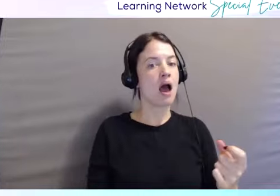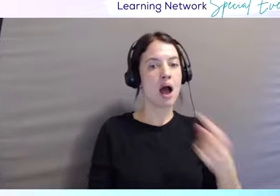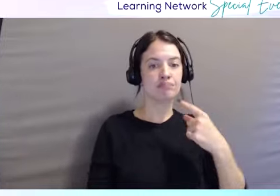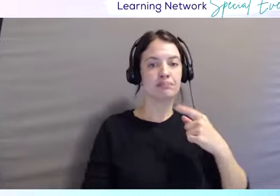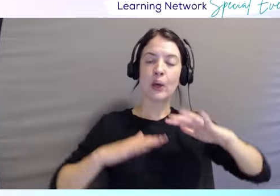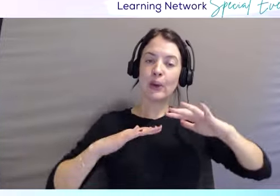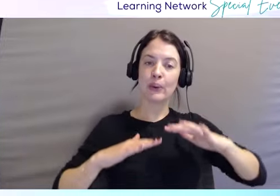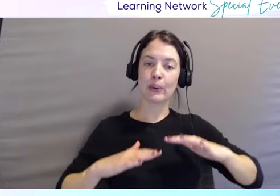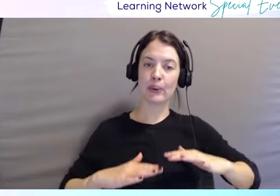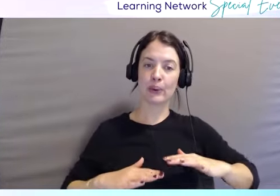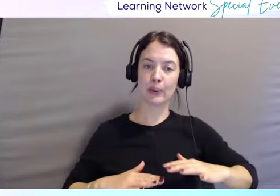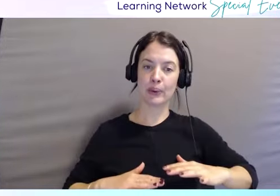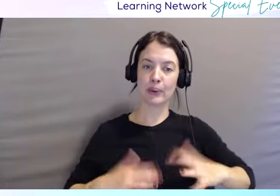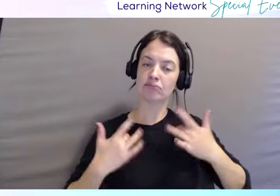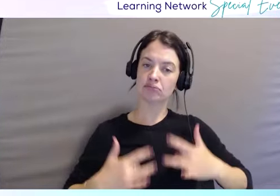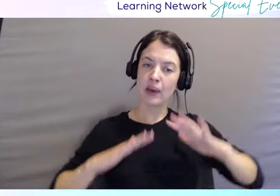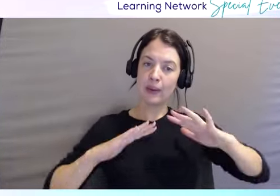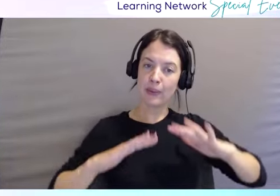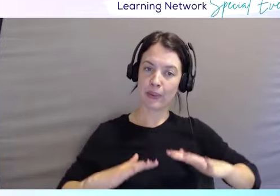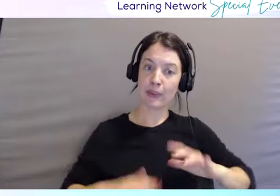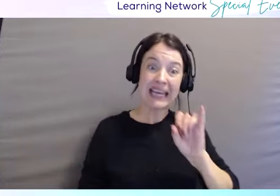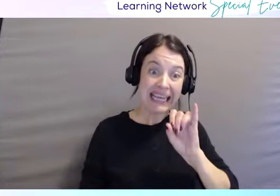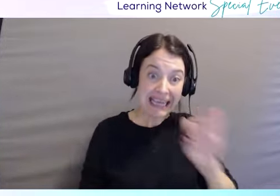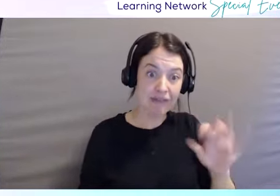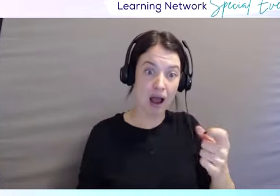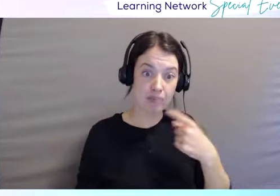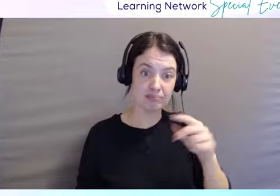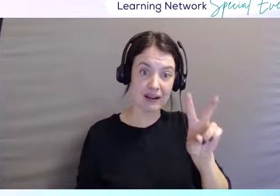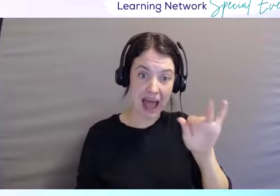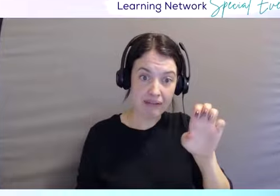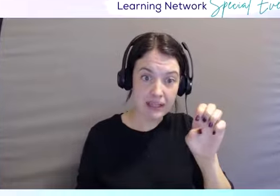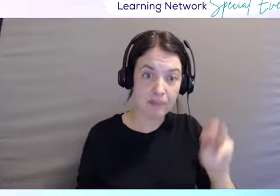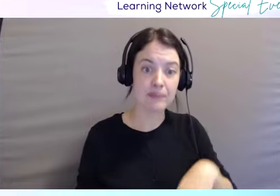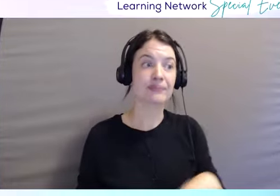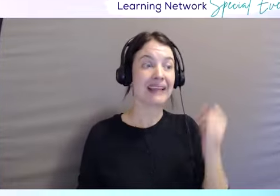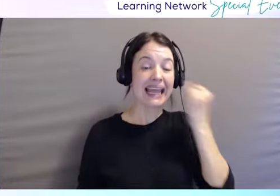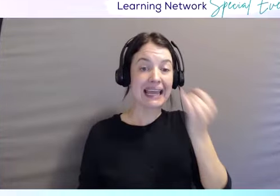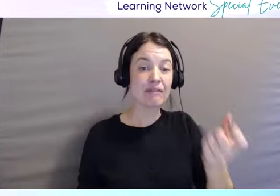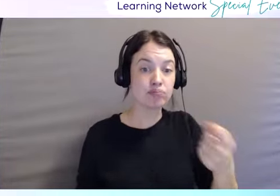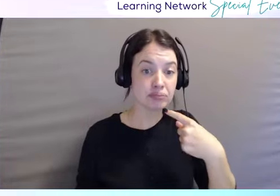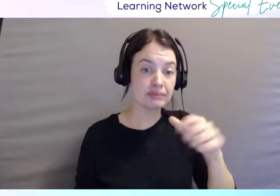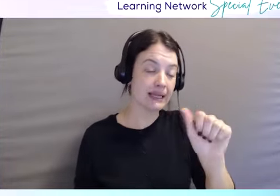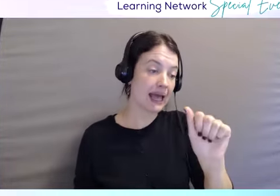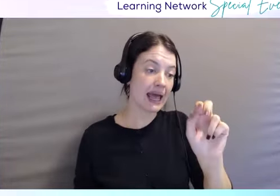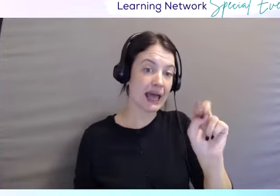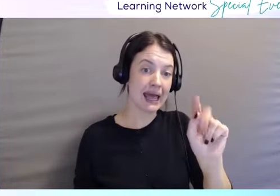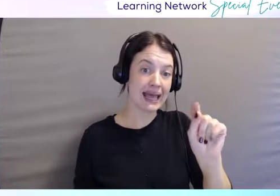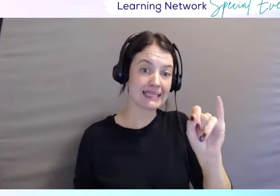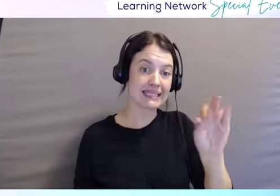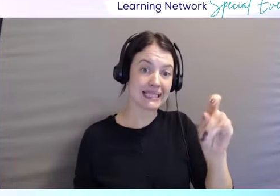general angst about their own status in the world or in their family, and cover